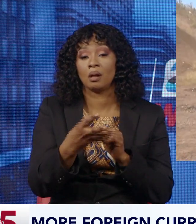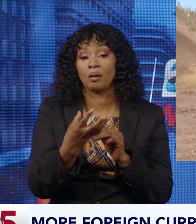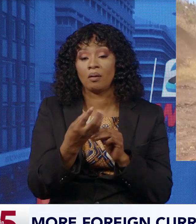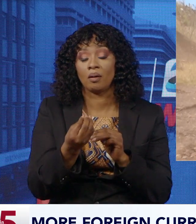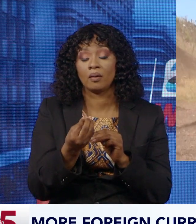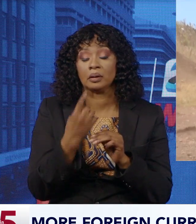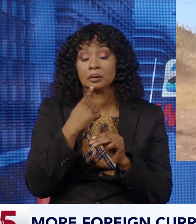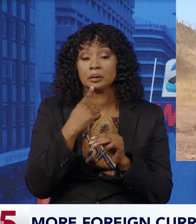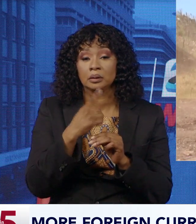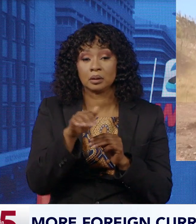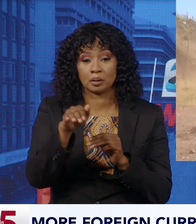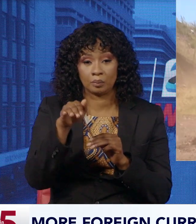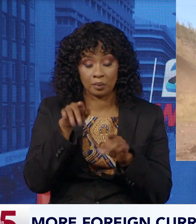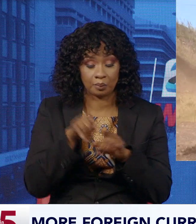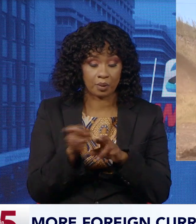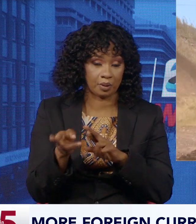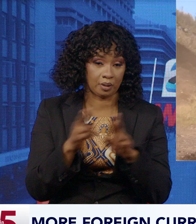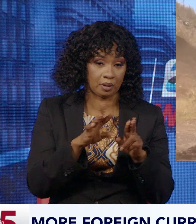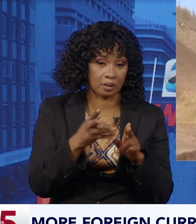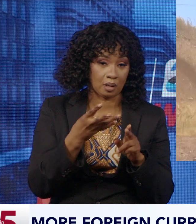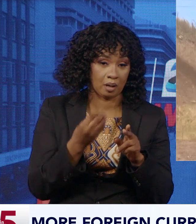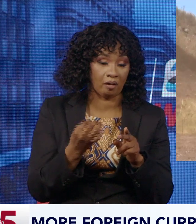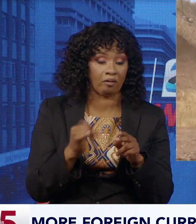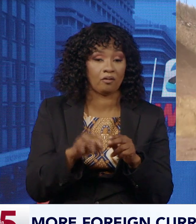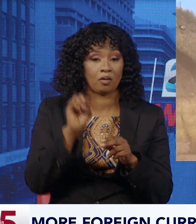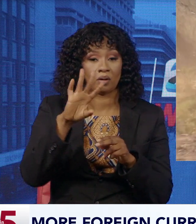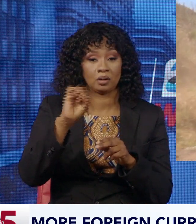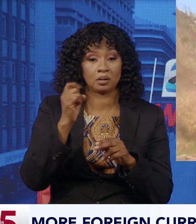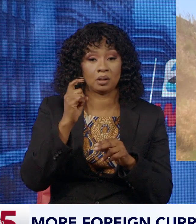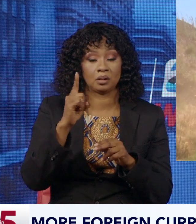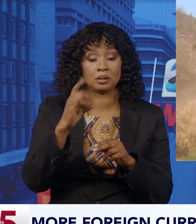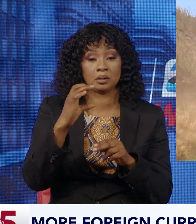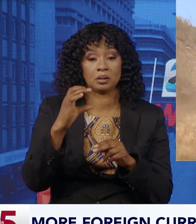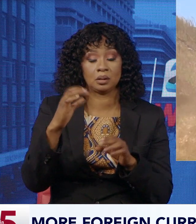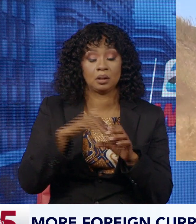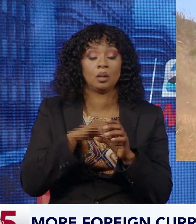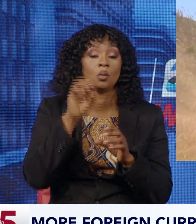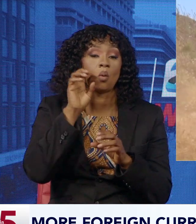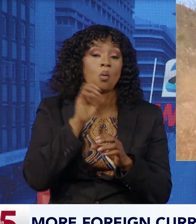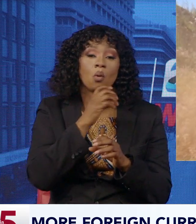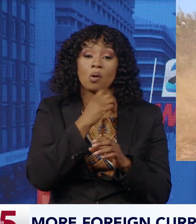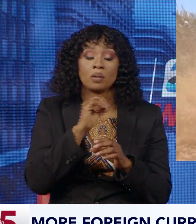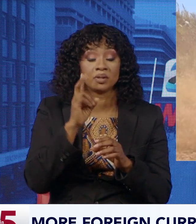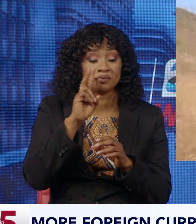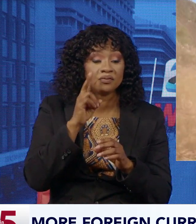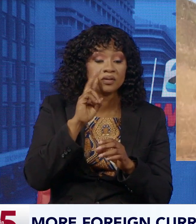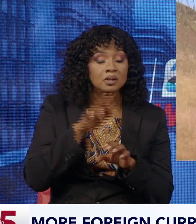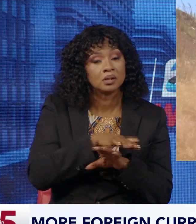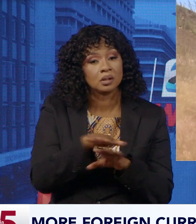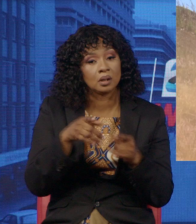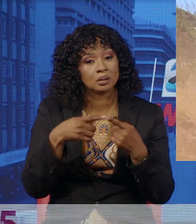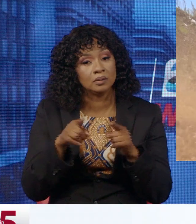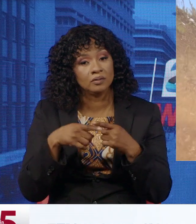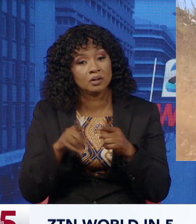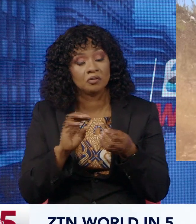Constantino Chiwenga says Zimbabwe will be ready to host the SADC summit in August. He was speaking after touring key infrastructure today